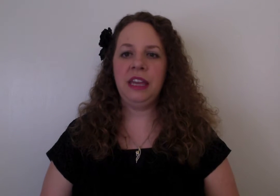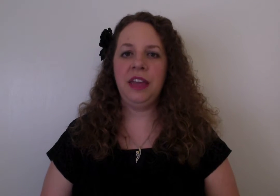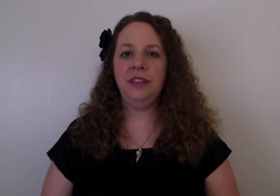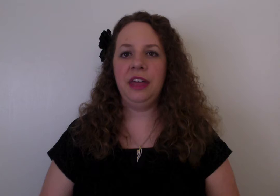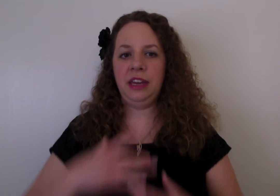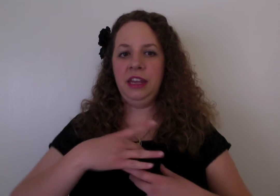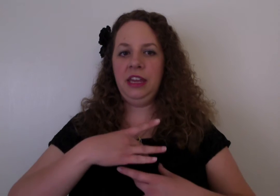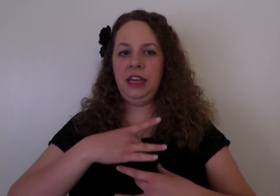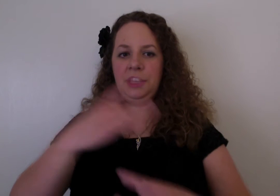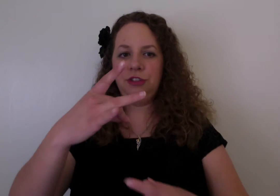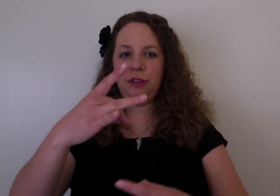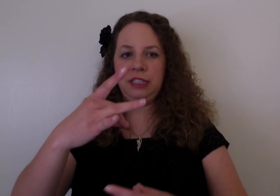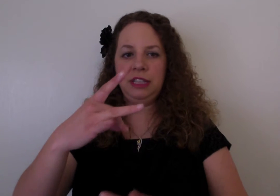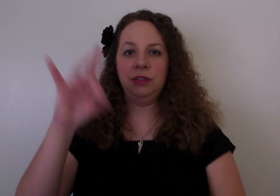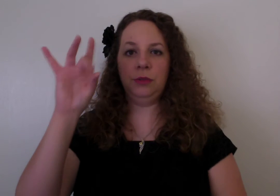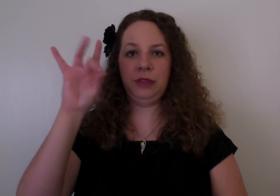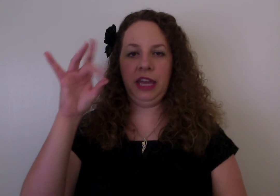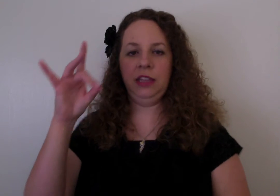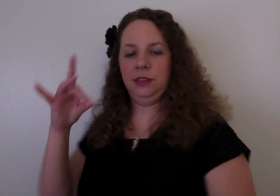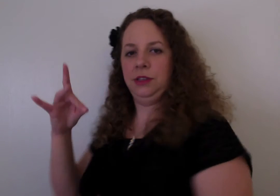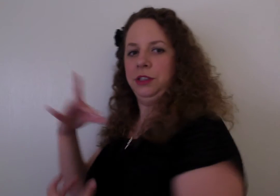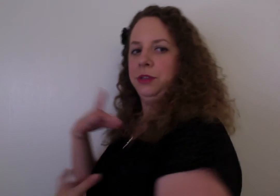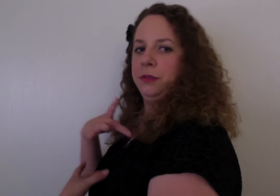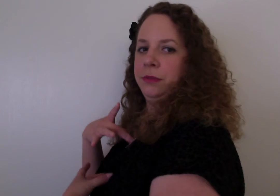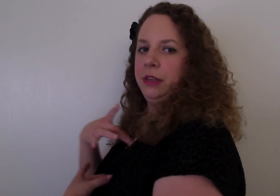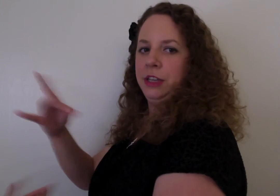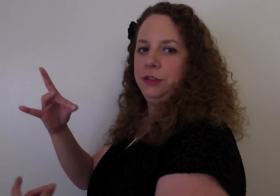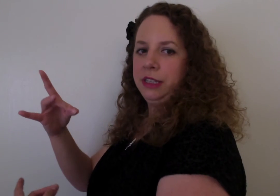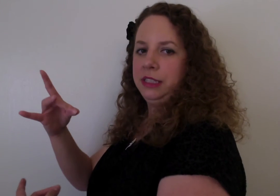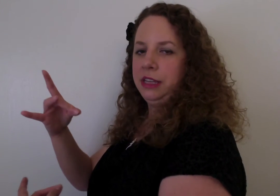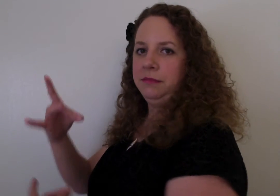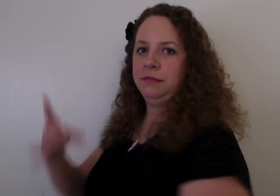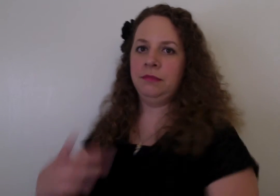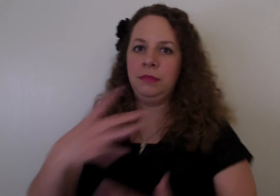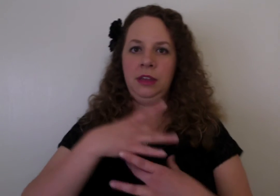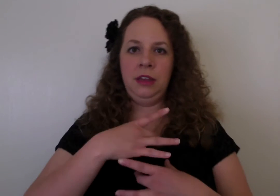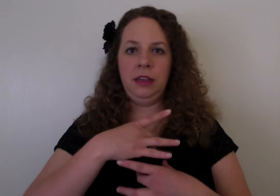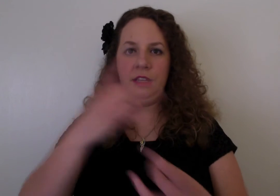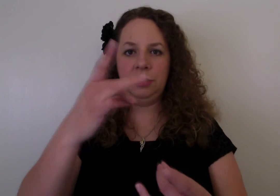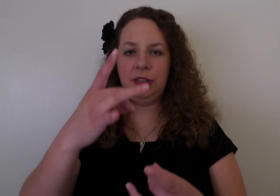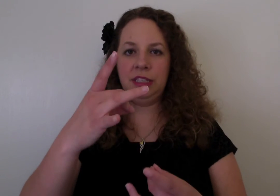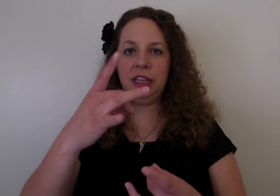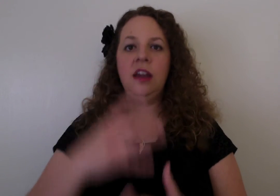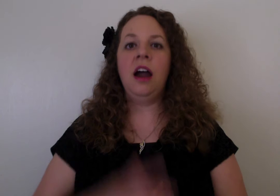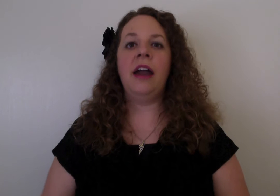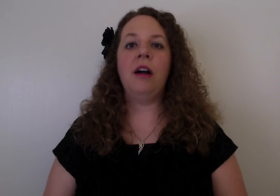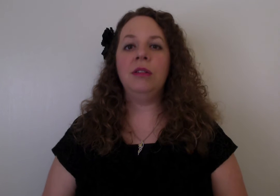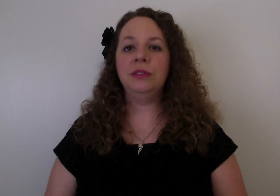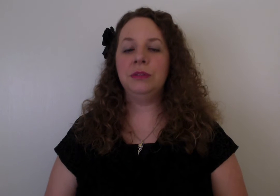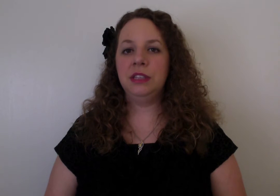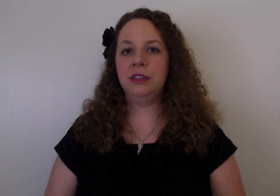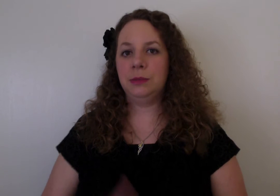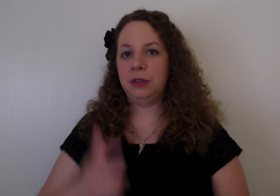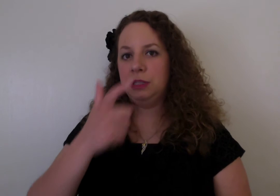And then interesting, so with eights you can do interesting. Interesting. Interesting. I also see this one as